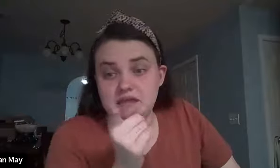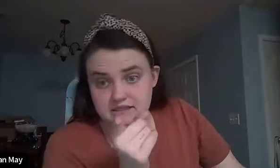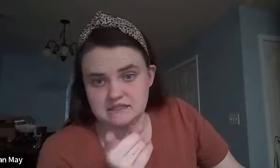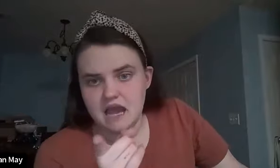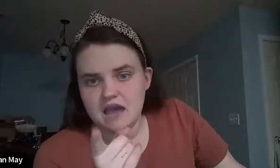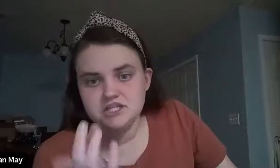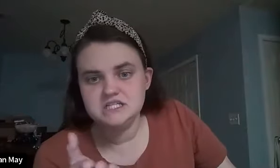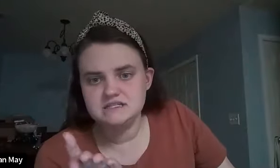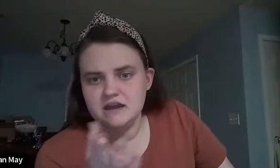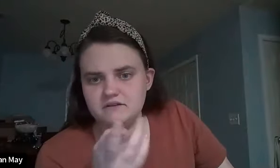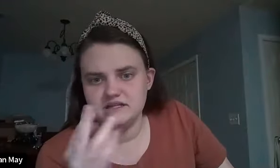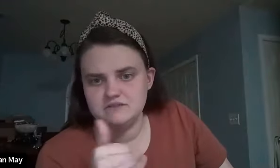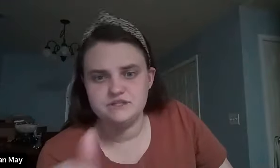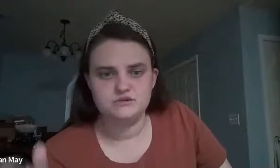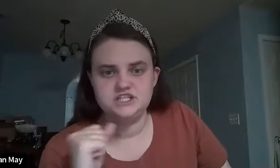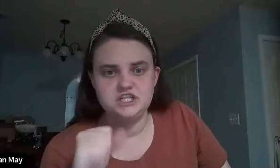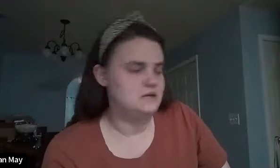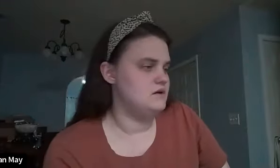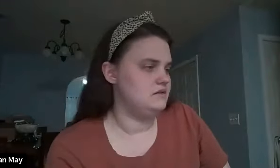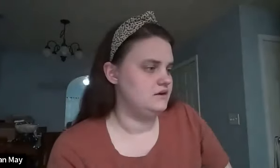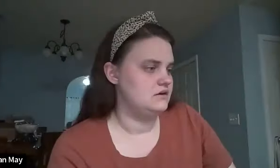Yes, I think she does have a list of resources she can email later.